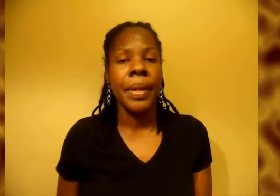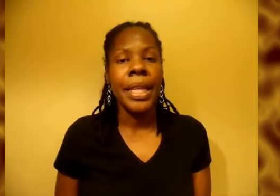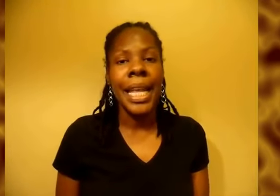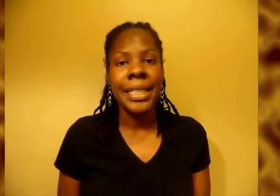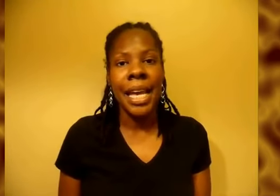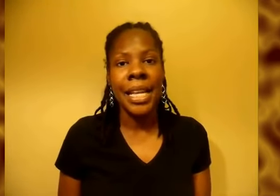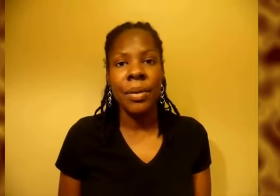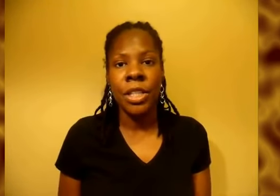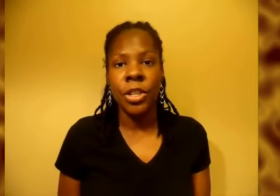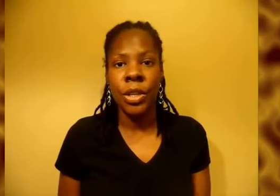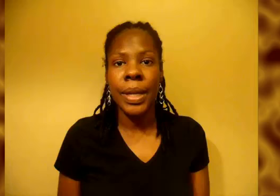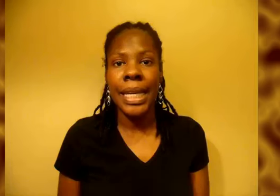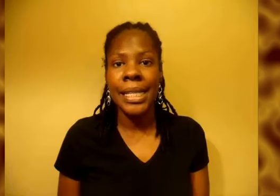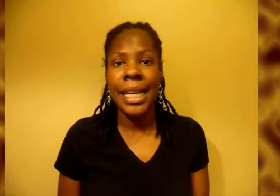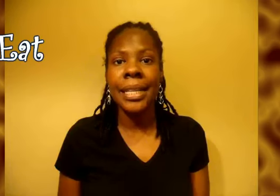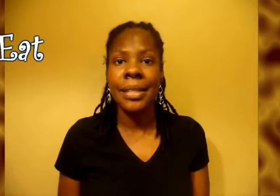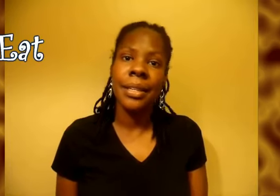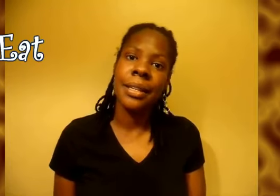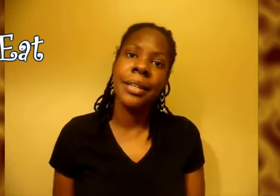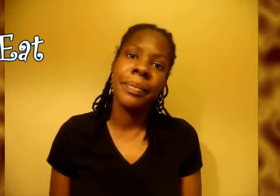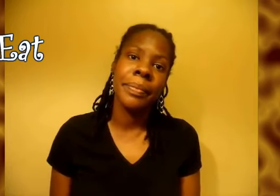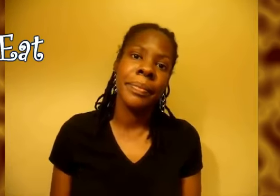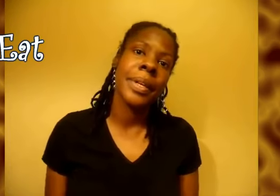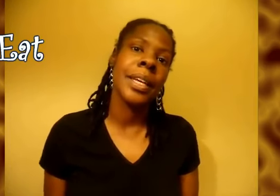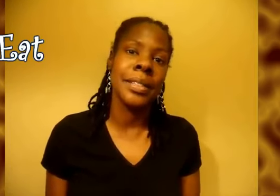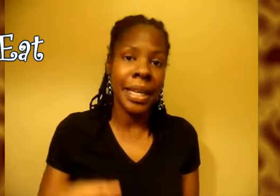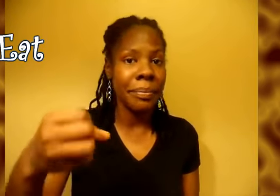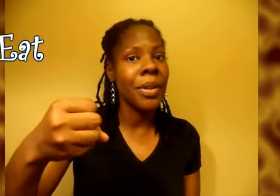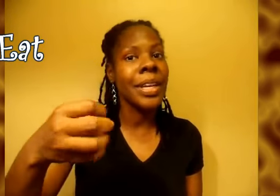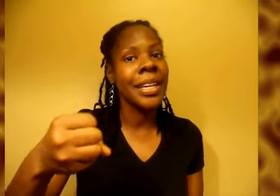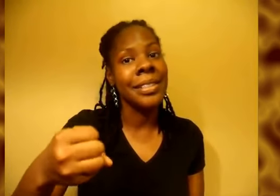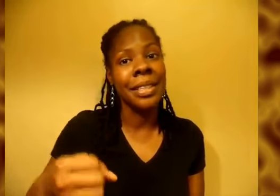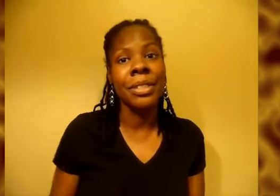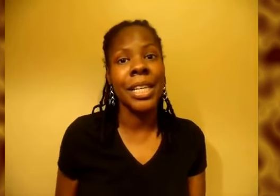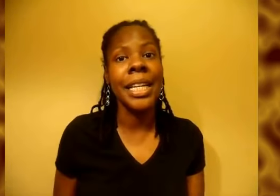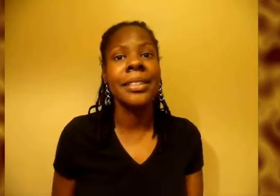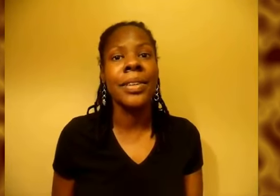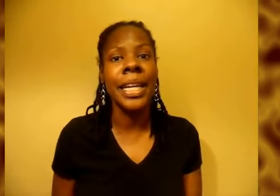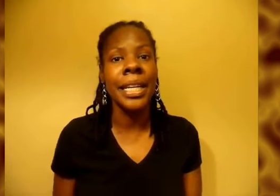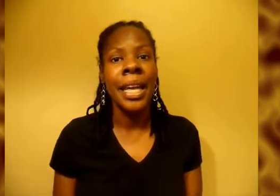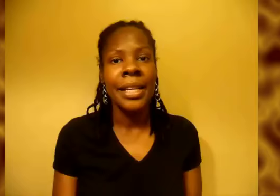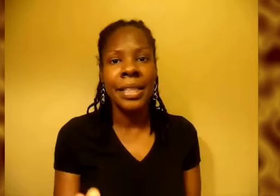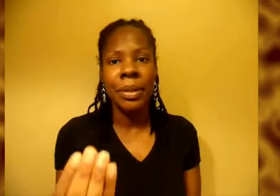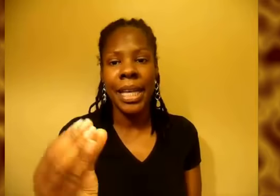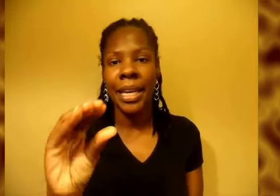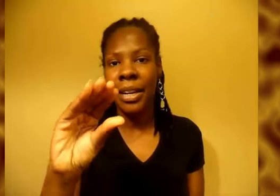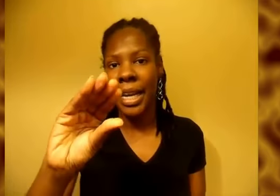The next sign that I want to show you is eat. Because milk is similar to eating. So eating is simply taking your